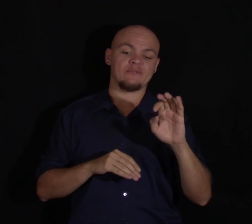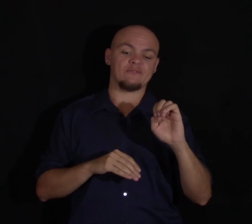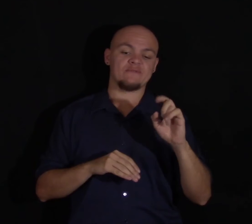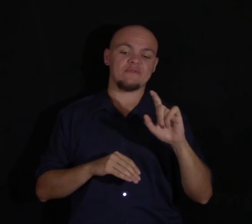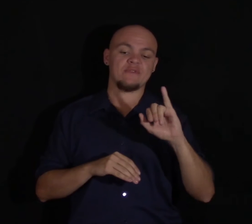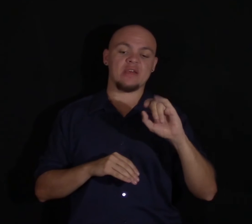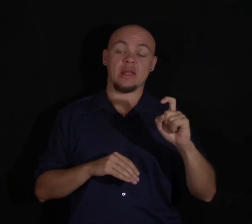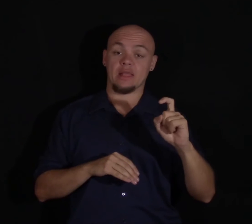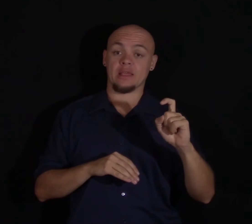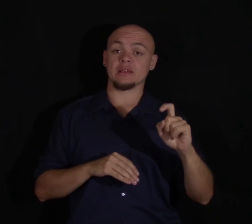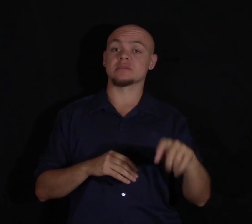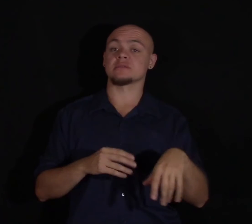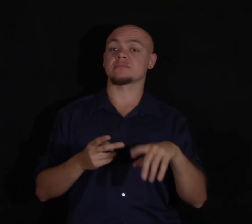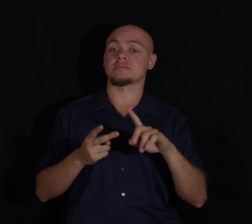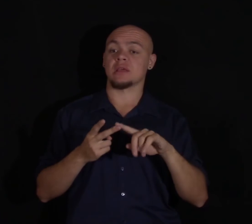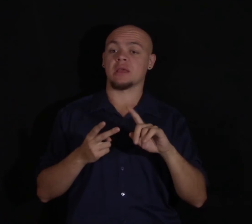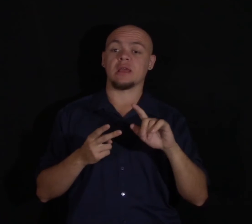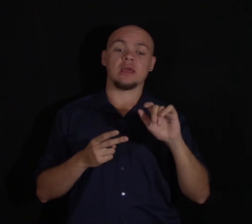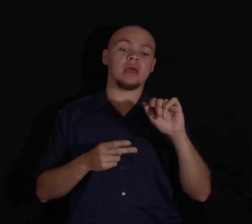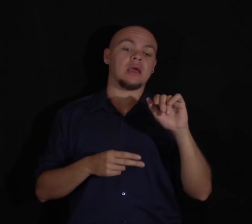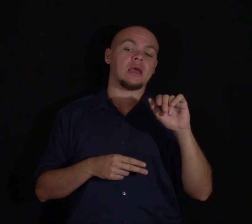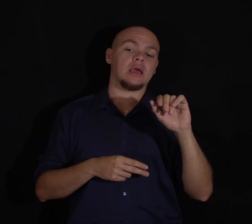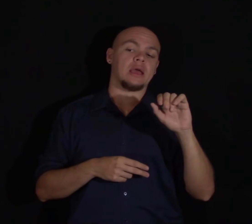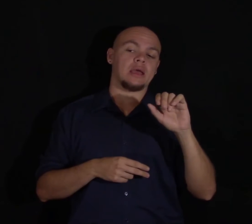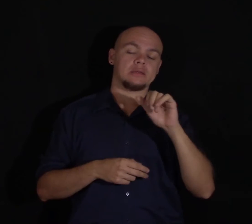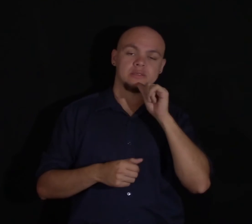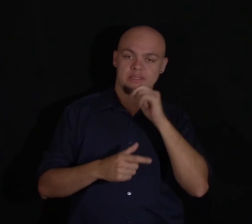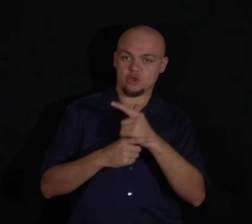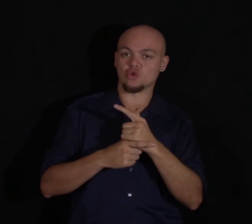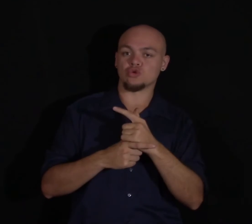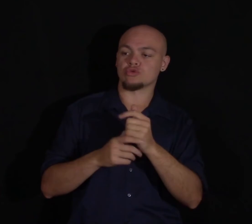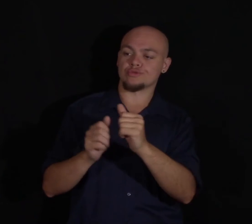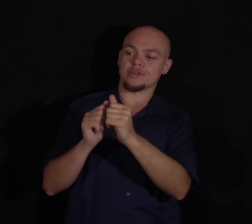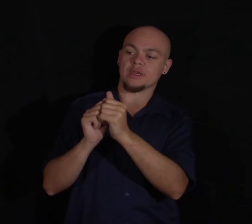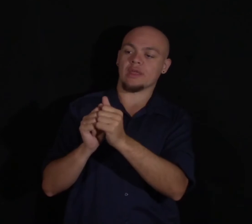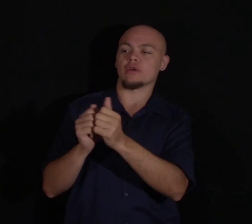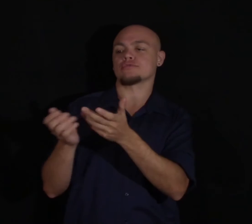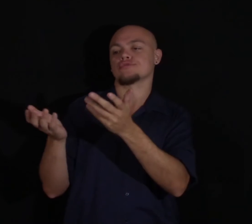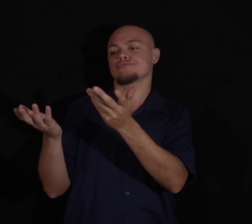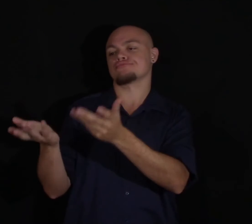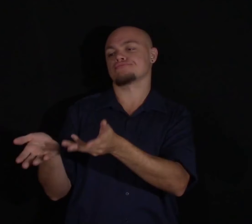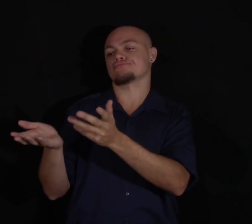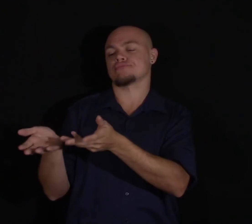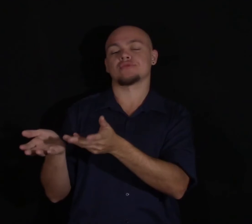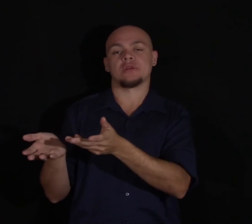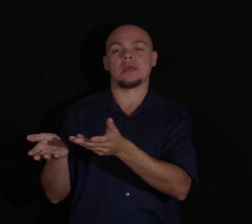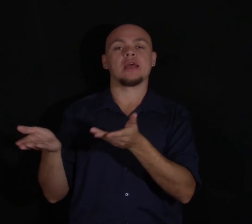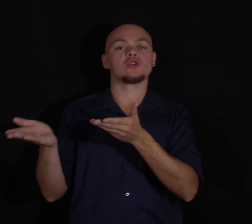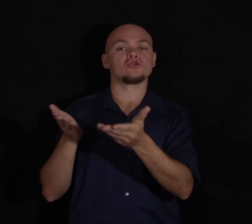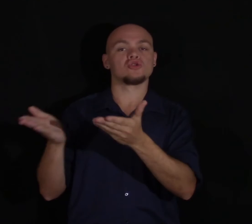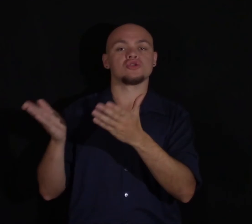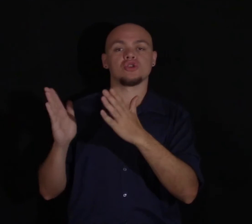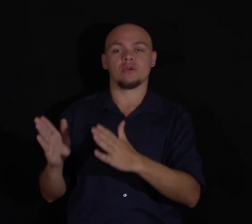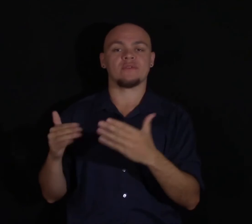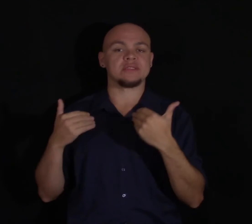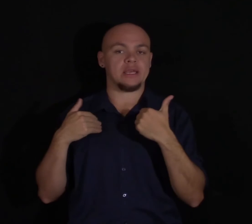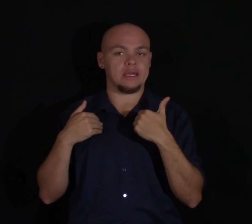and conversation, and were assisted in their labours by servants. They did not appear rich, but they were contented